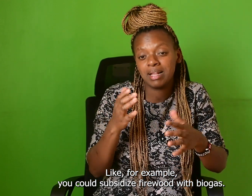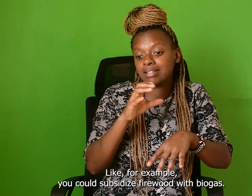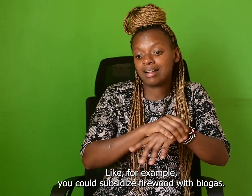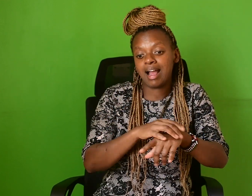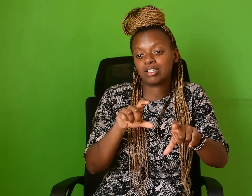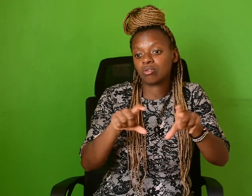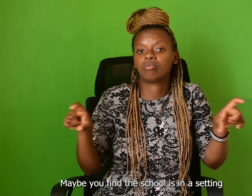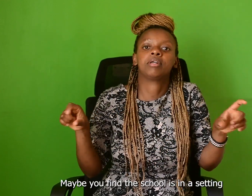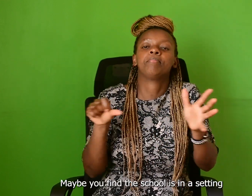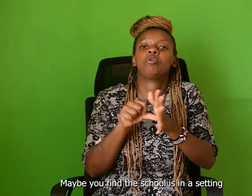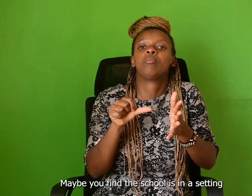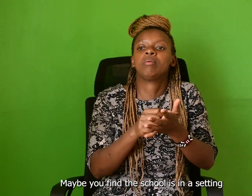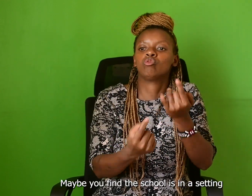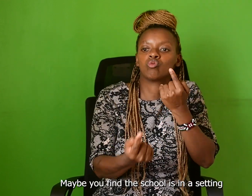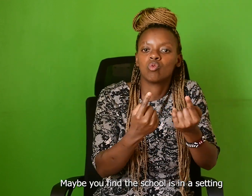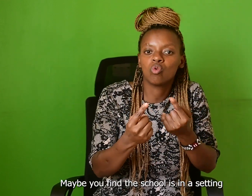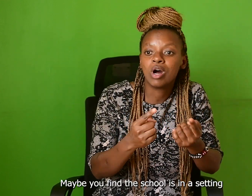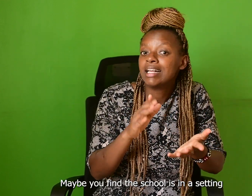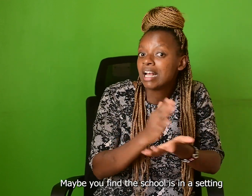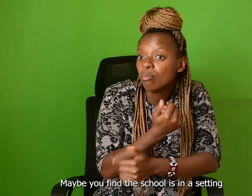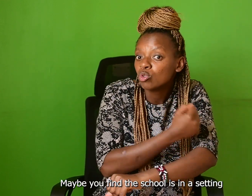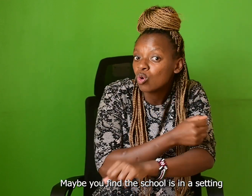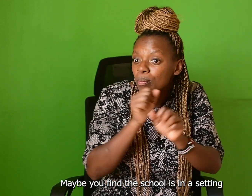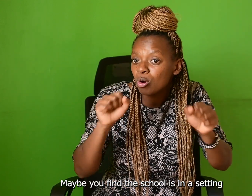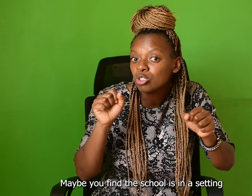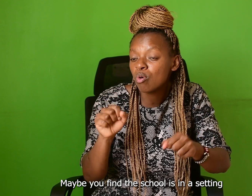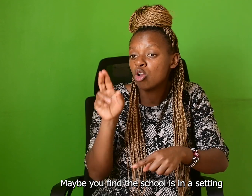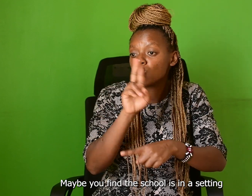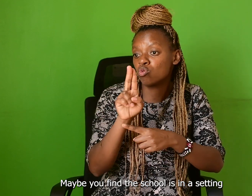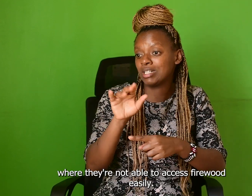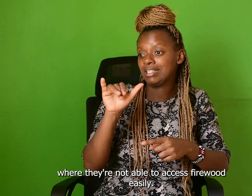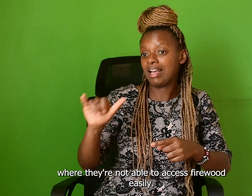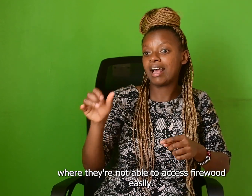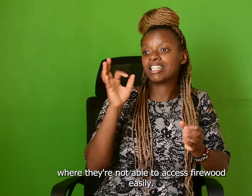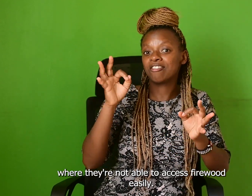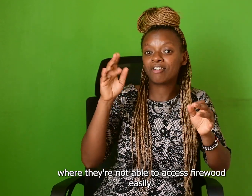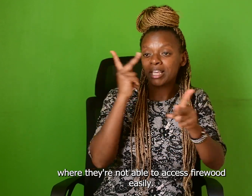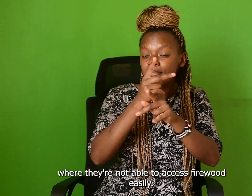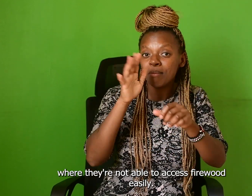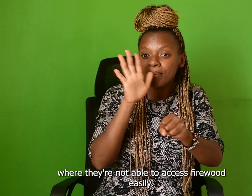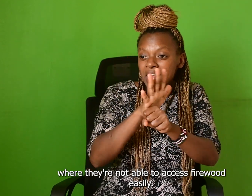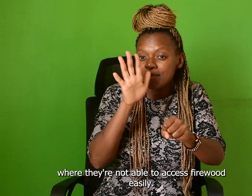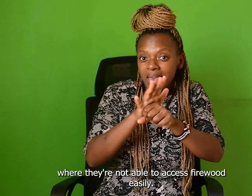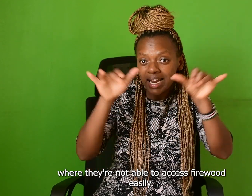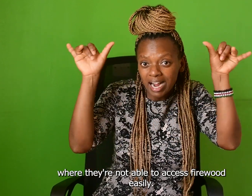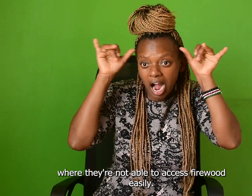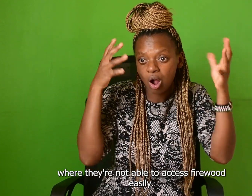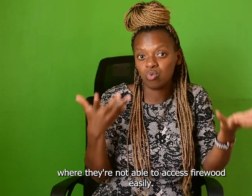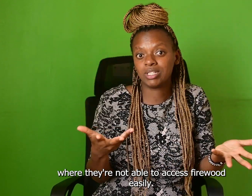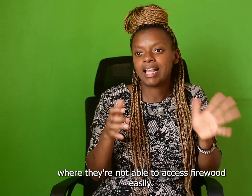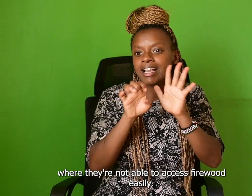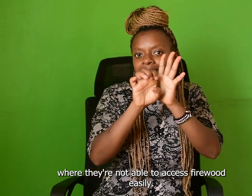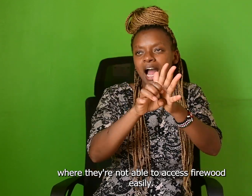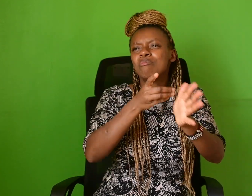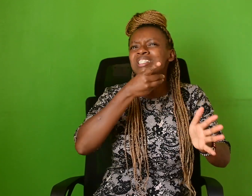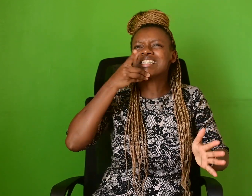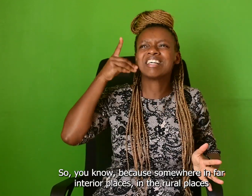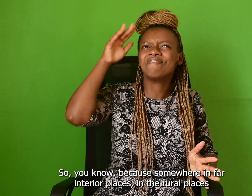biogas. Maybe you find the school is in a setting where they're not able to access firewood easily.